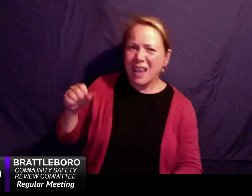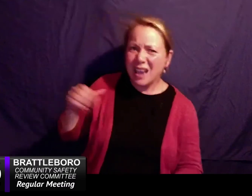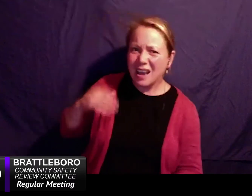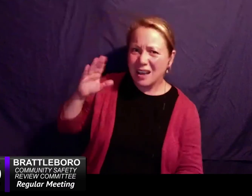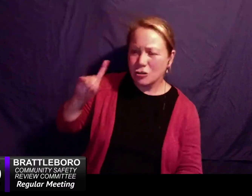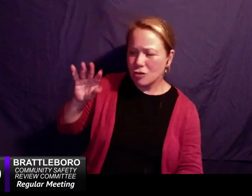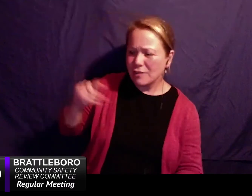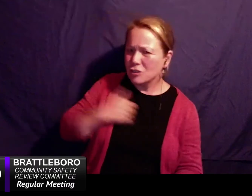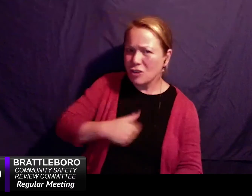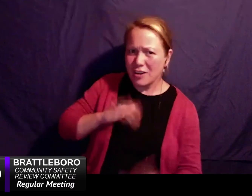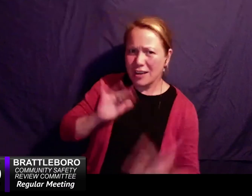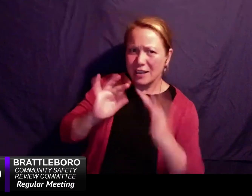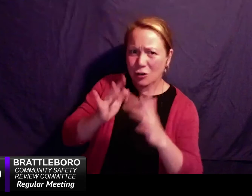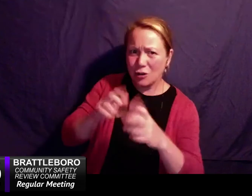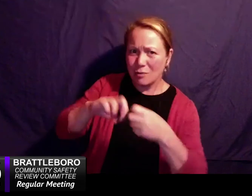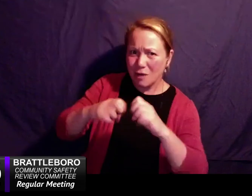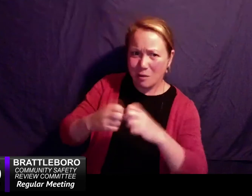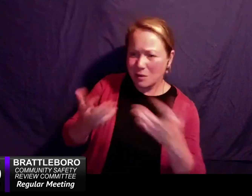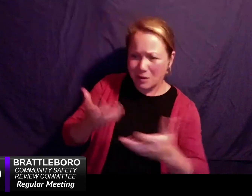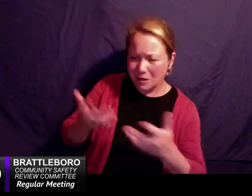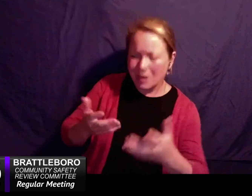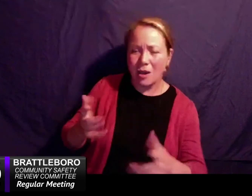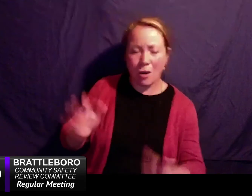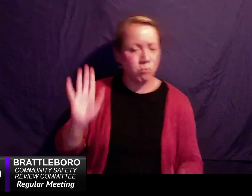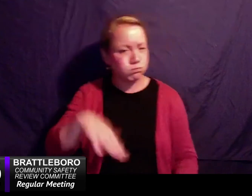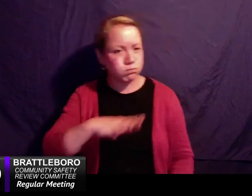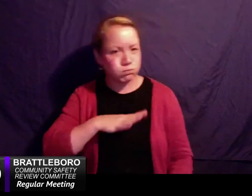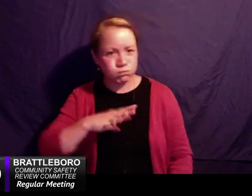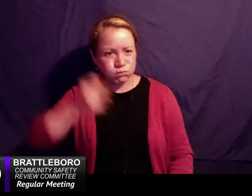I'm so sorry. Understood. We've all been there.